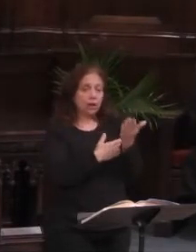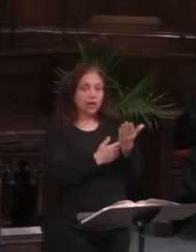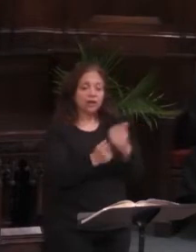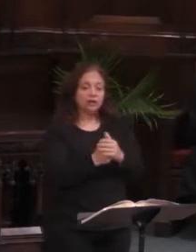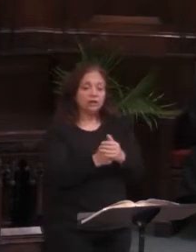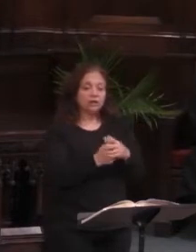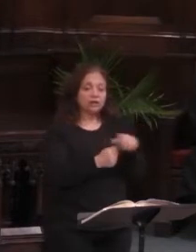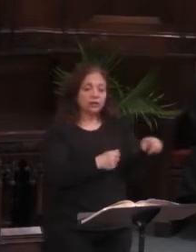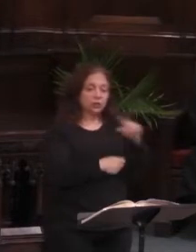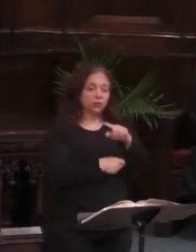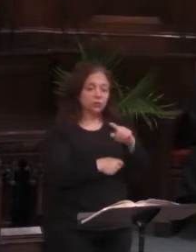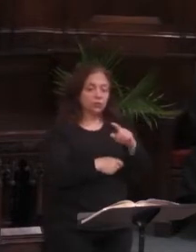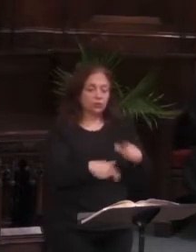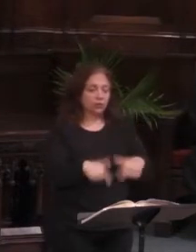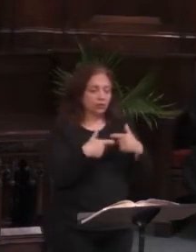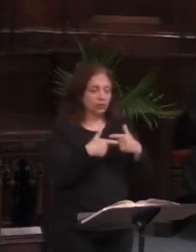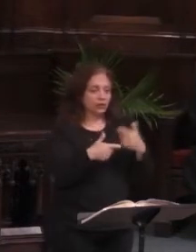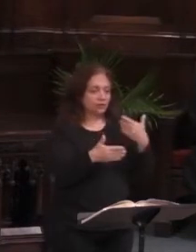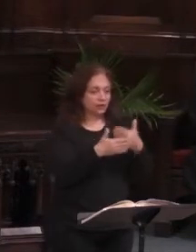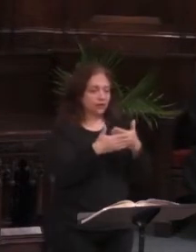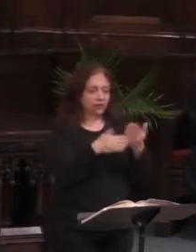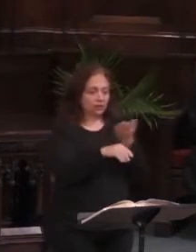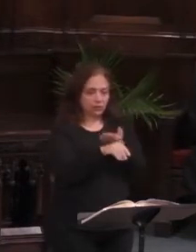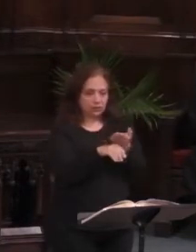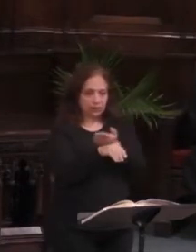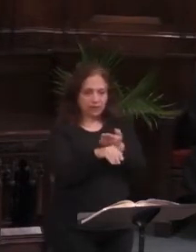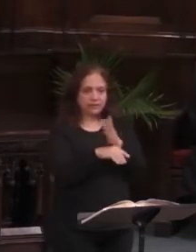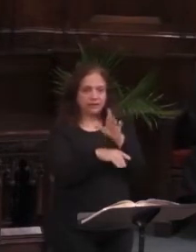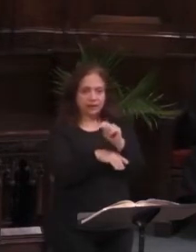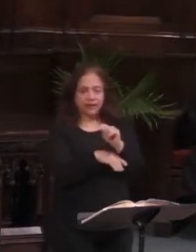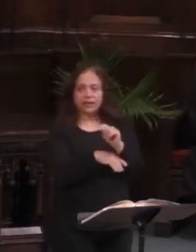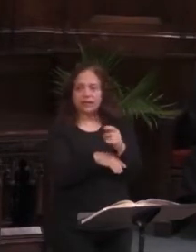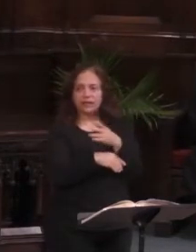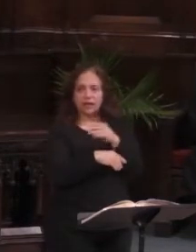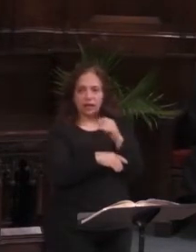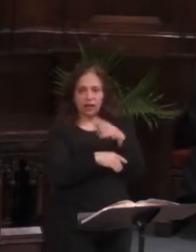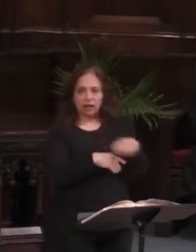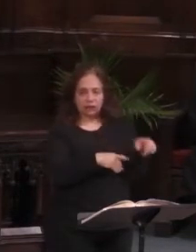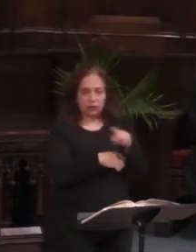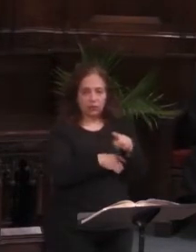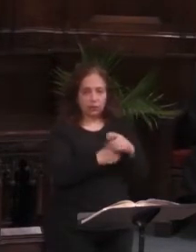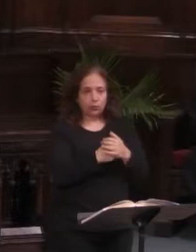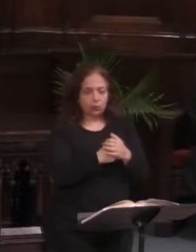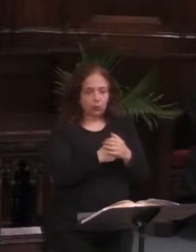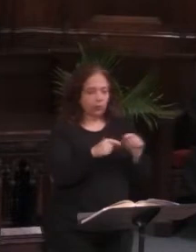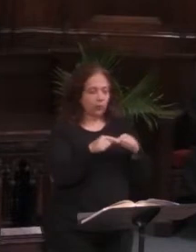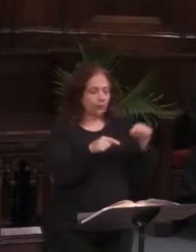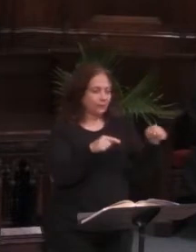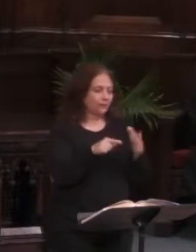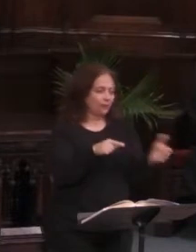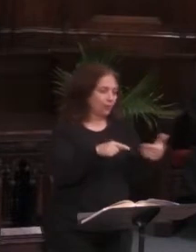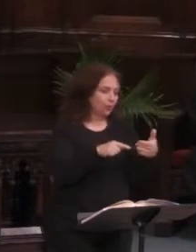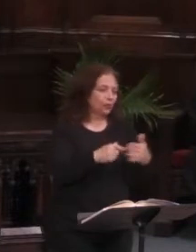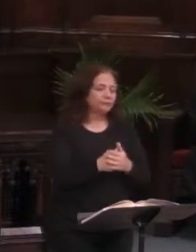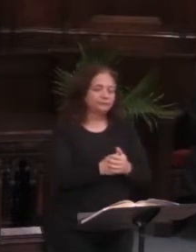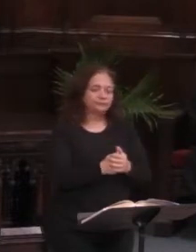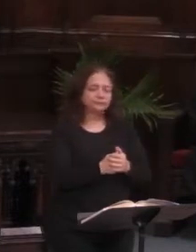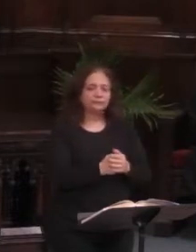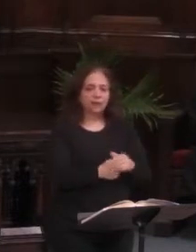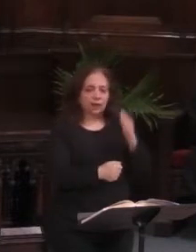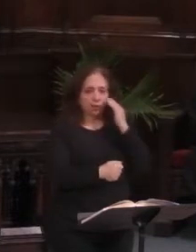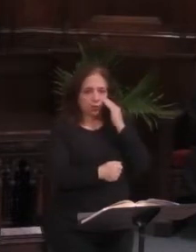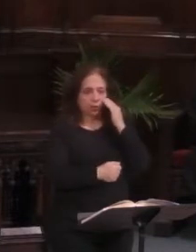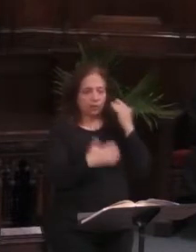who reside along the Connecticut shoreline and those of you who are just down the road. Know